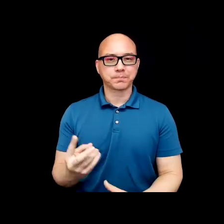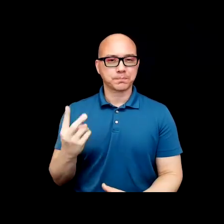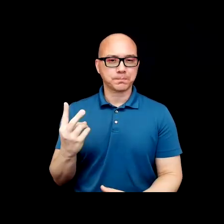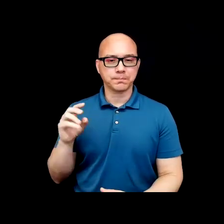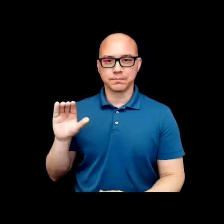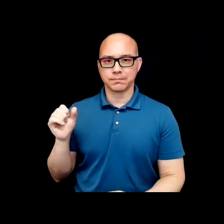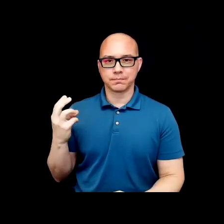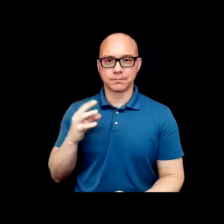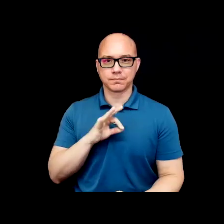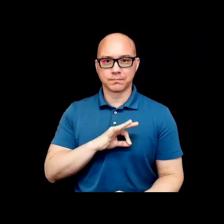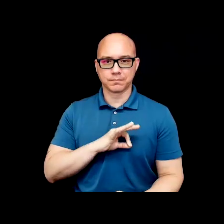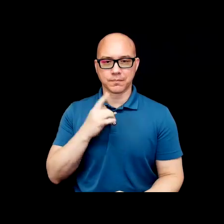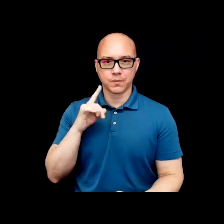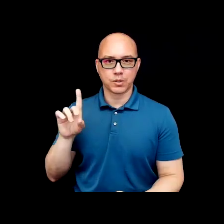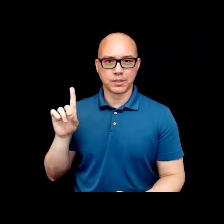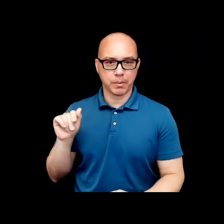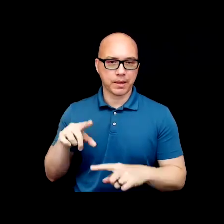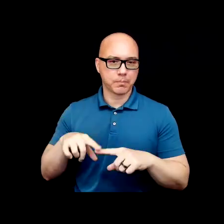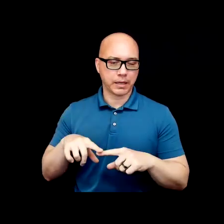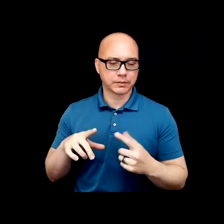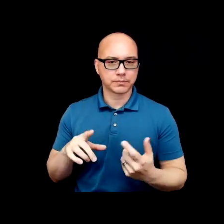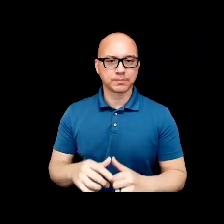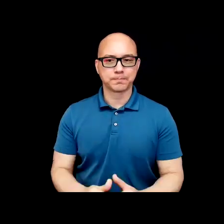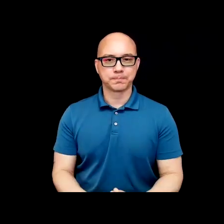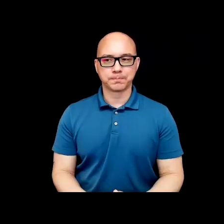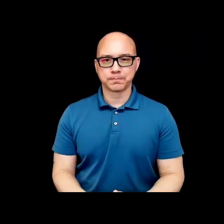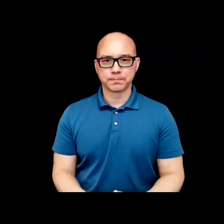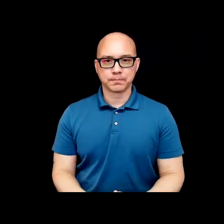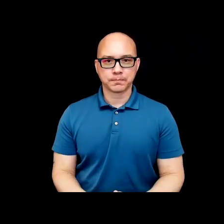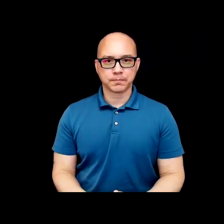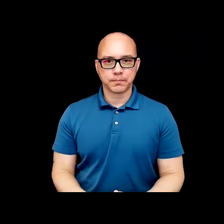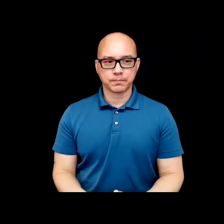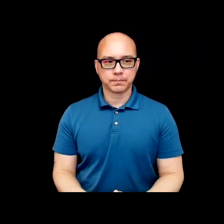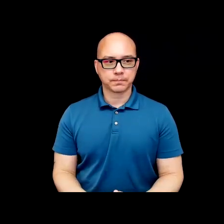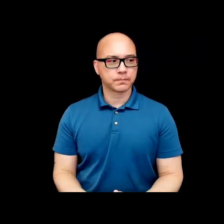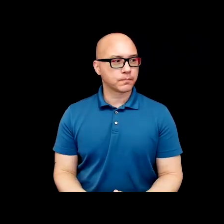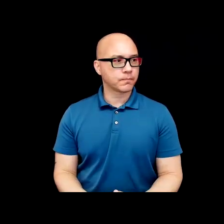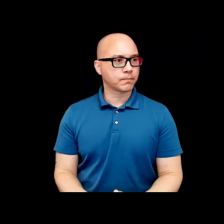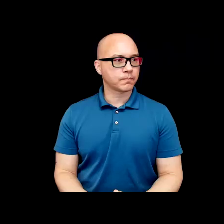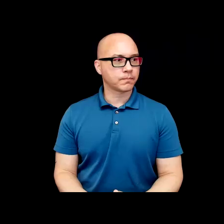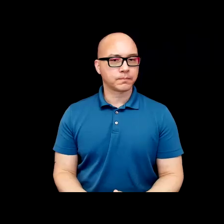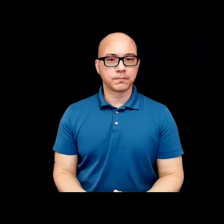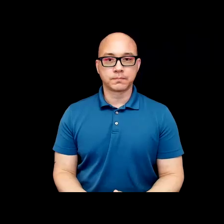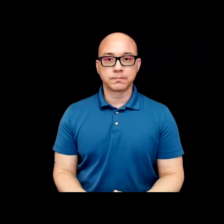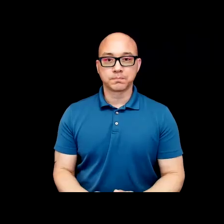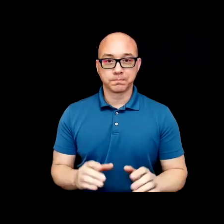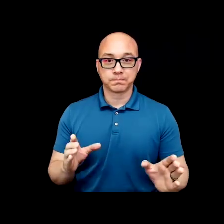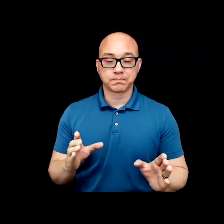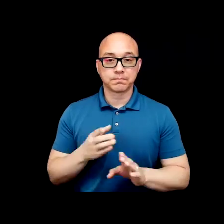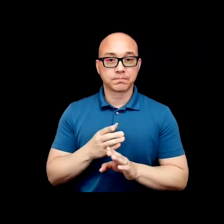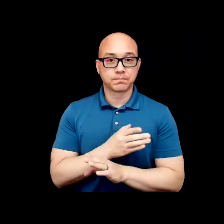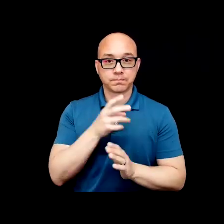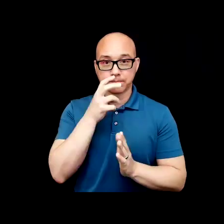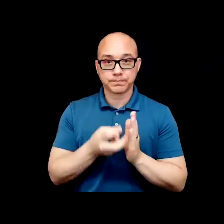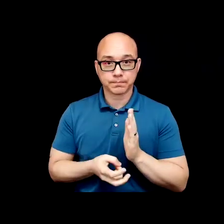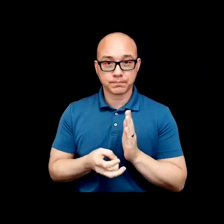benefits, disability-based cash benefits that Social Security administers. Before I dive into those details, I